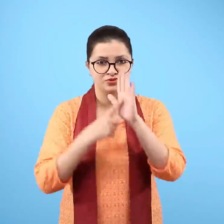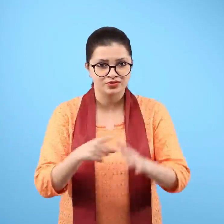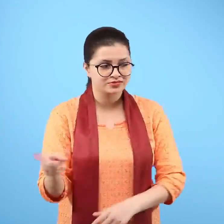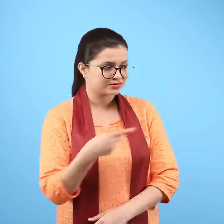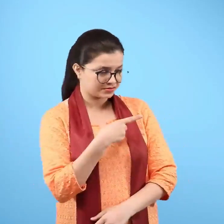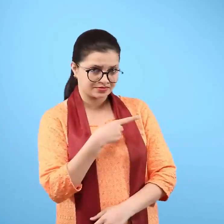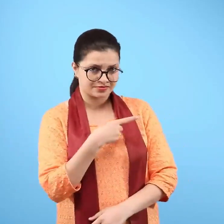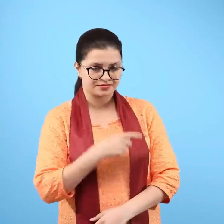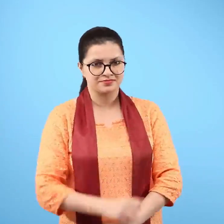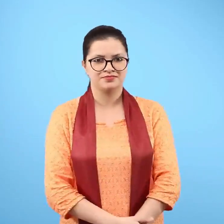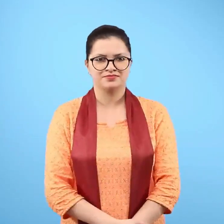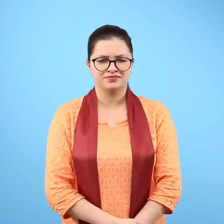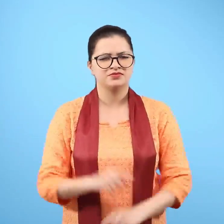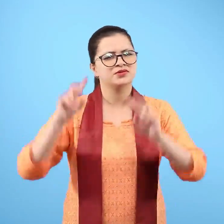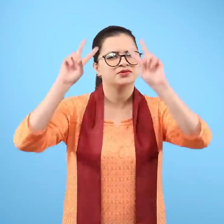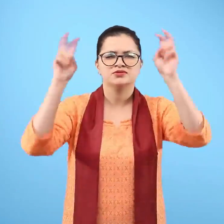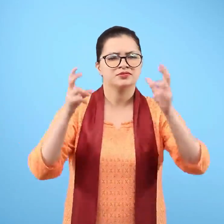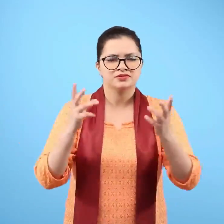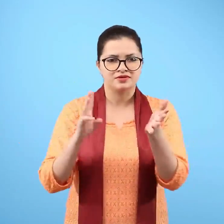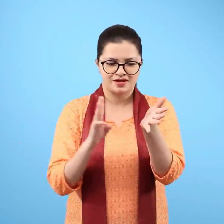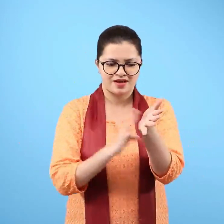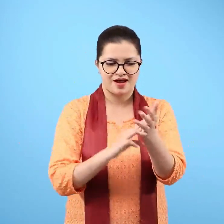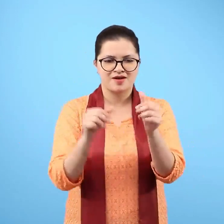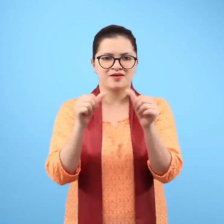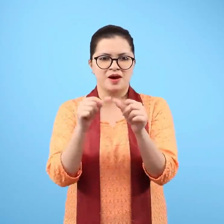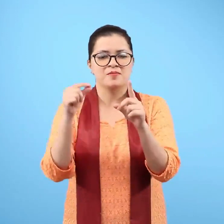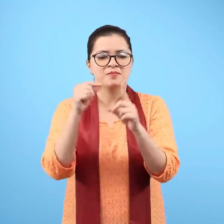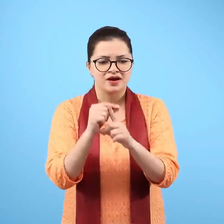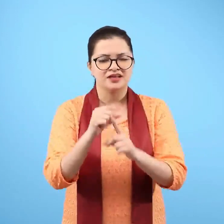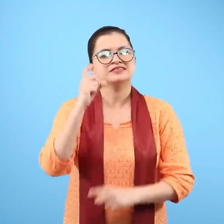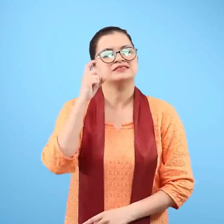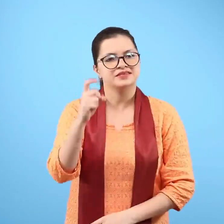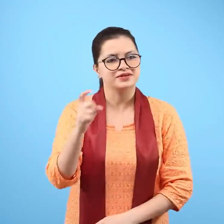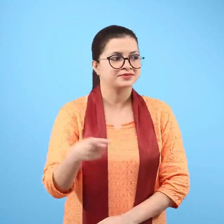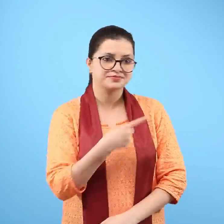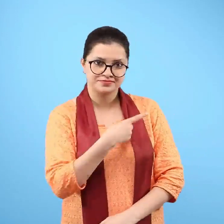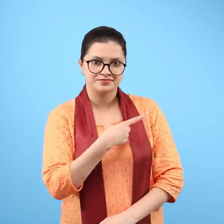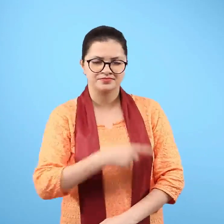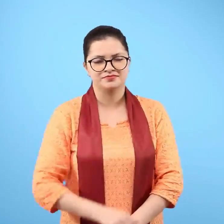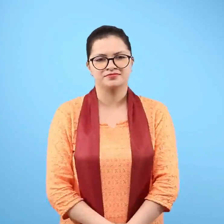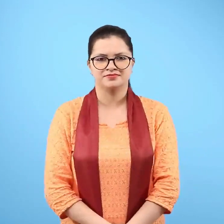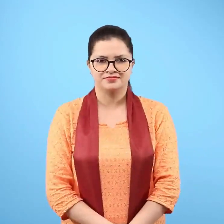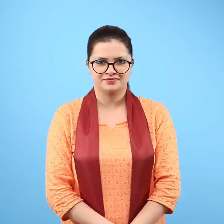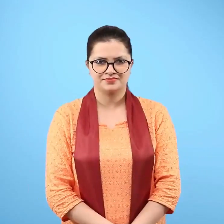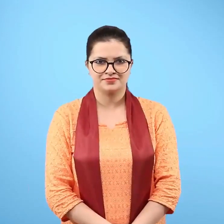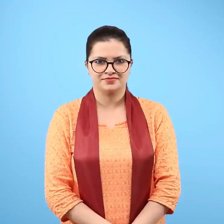We have a picture titled Map 7 which shows Ashi's school as seen from the top.